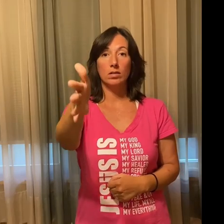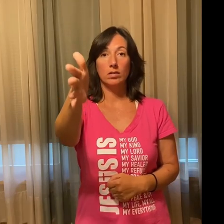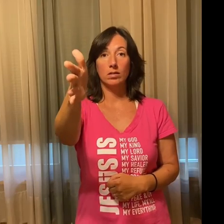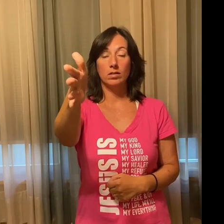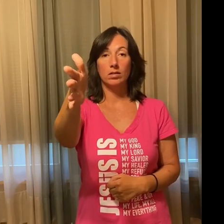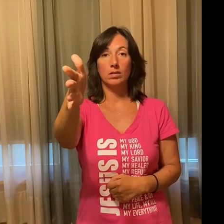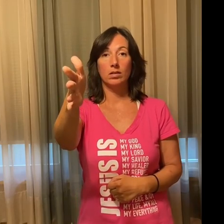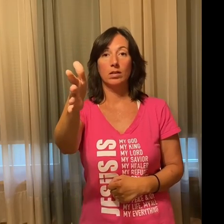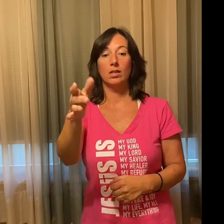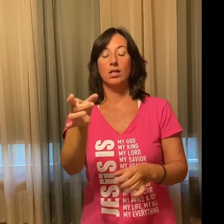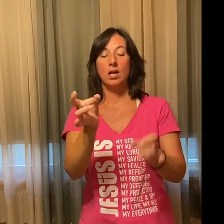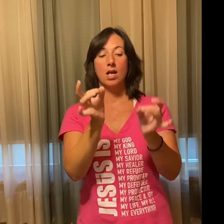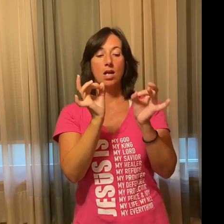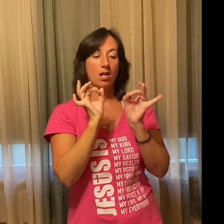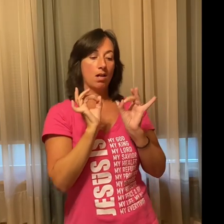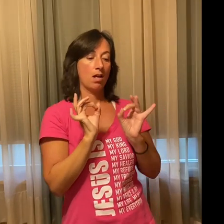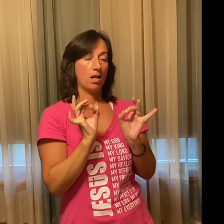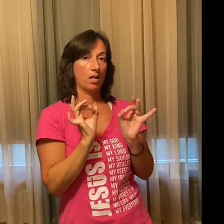will